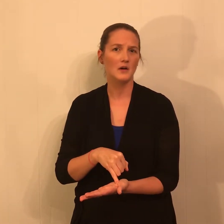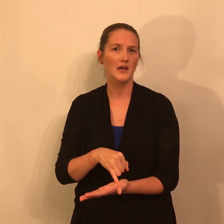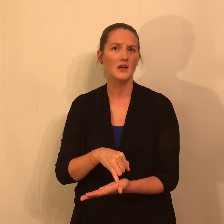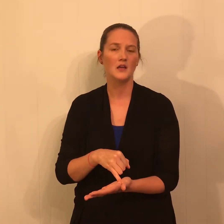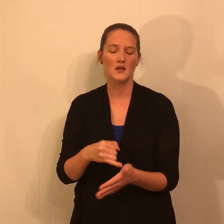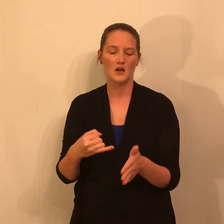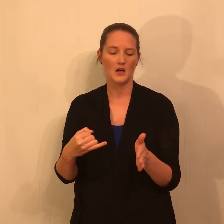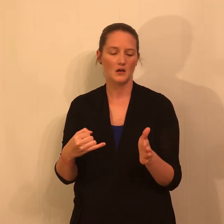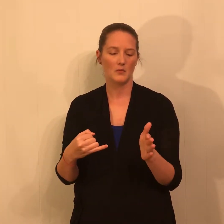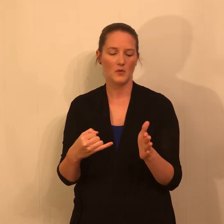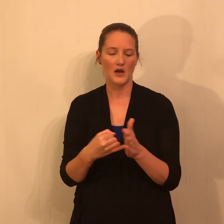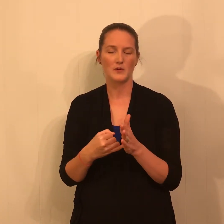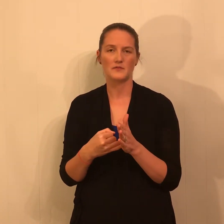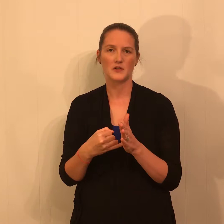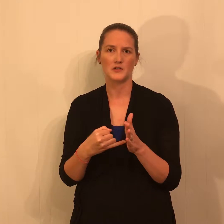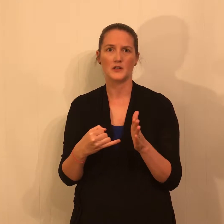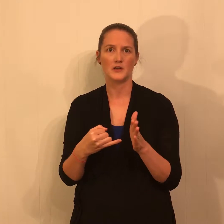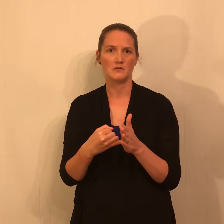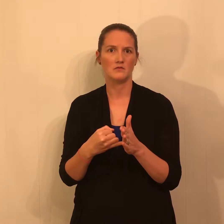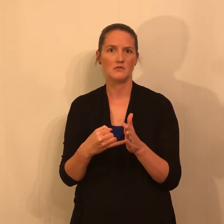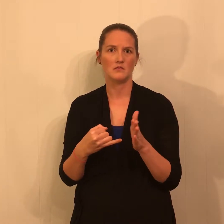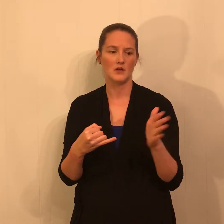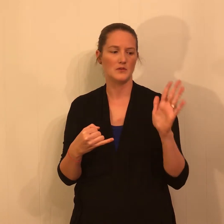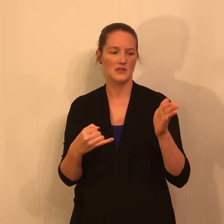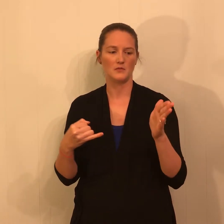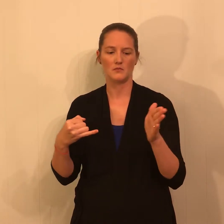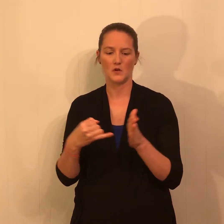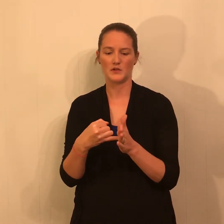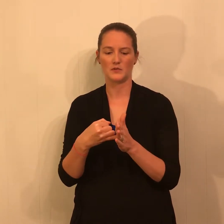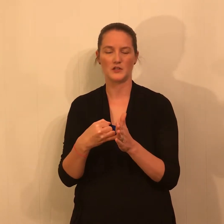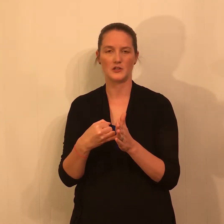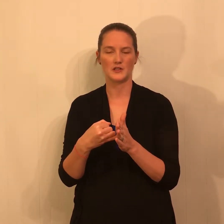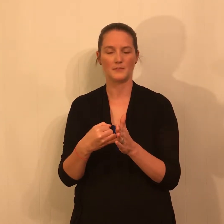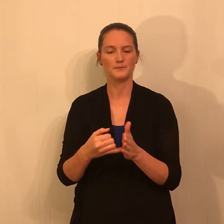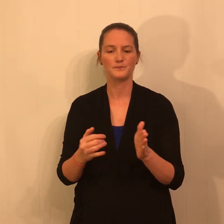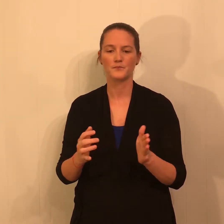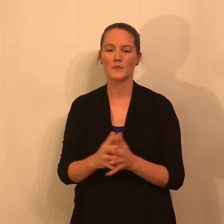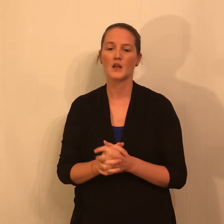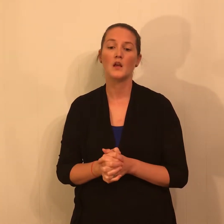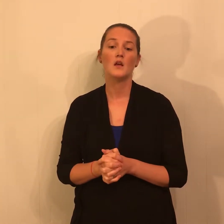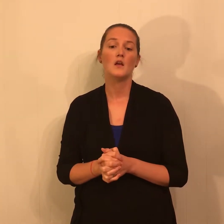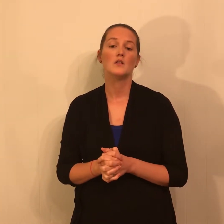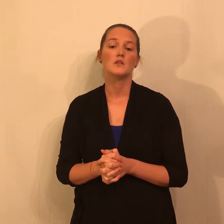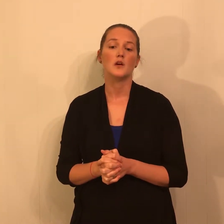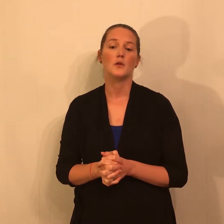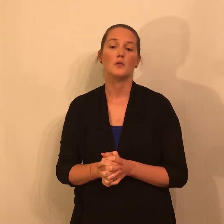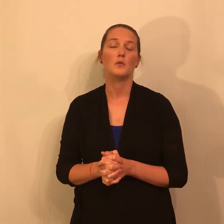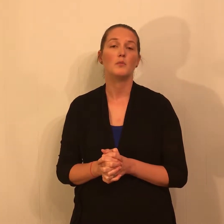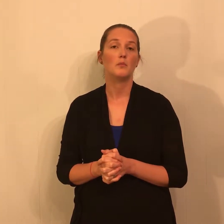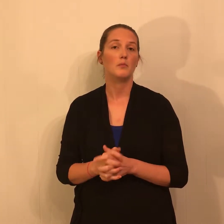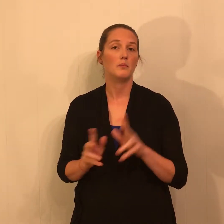way. But when I was first learning, it always went to either side. So,